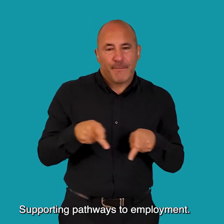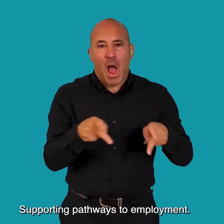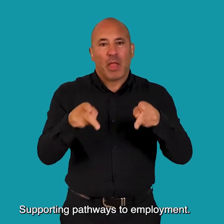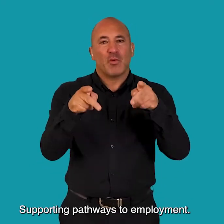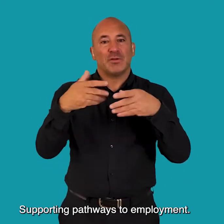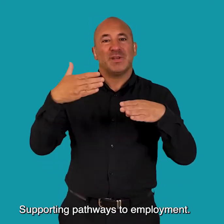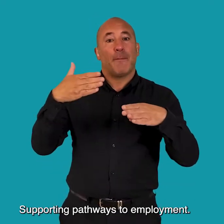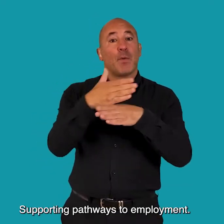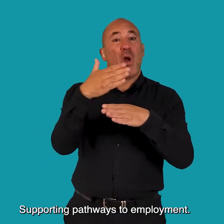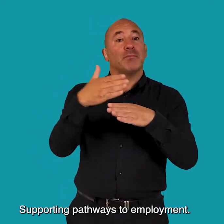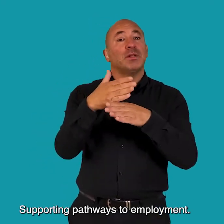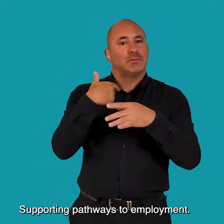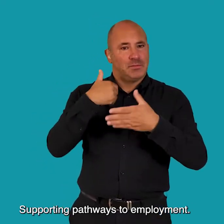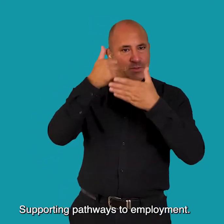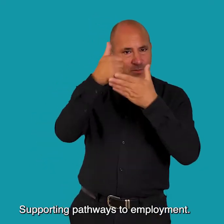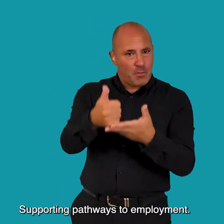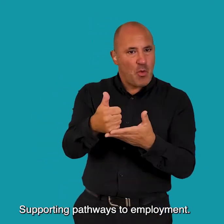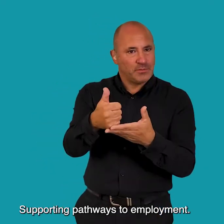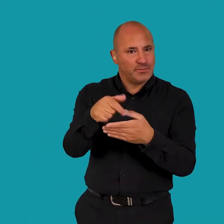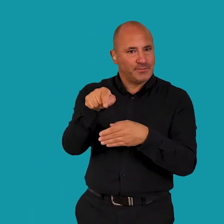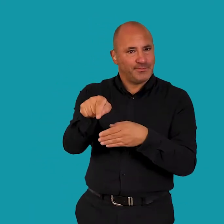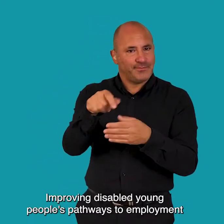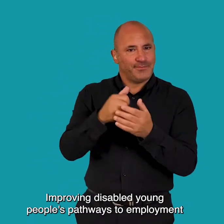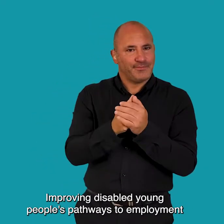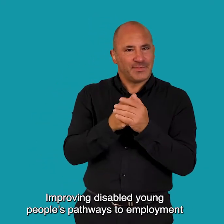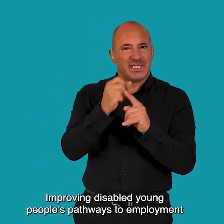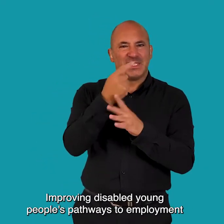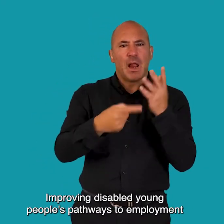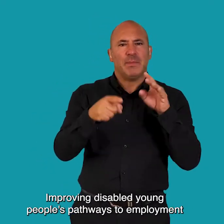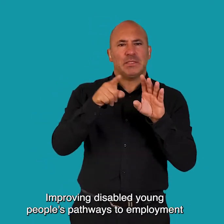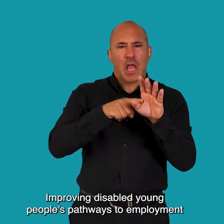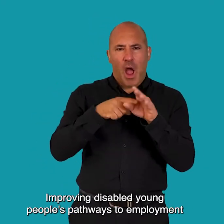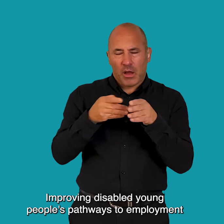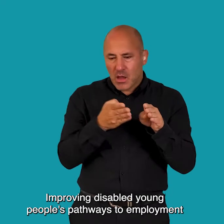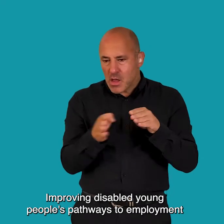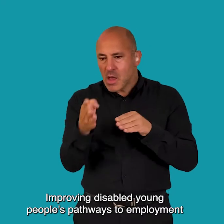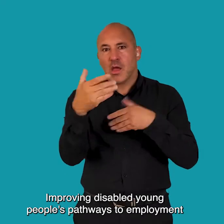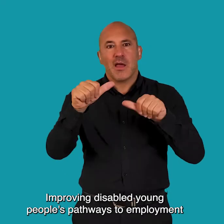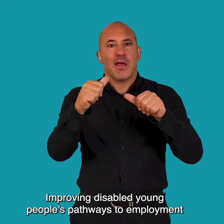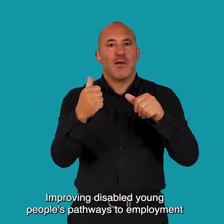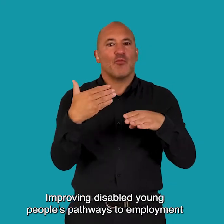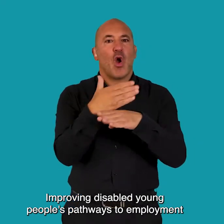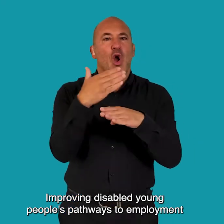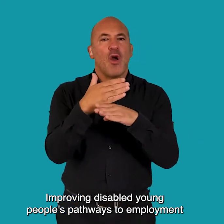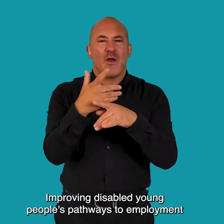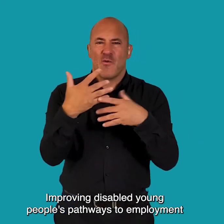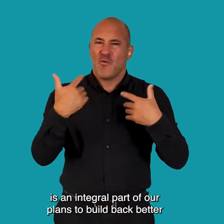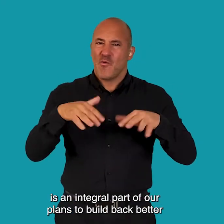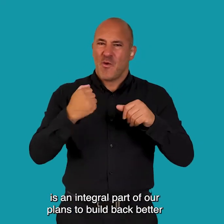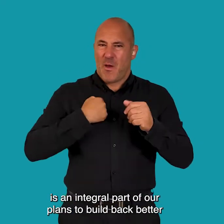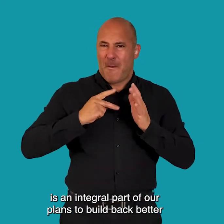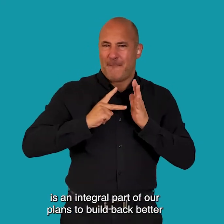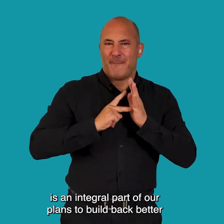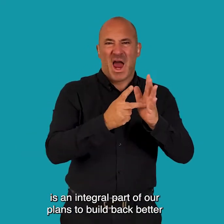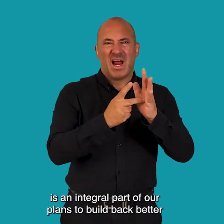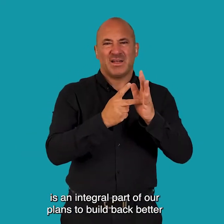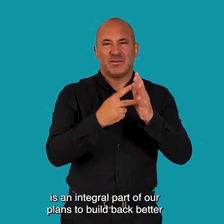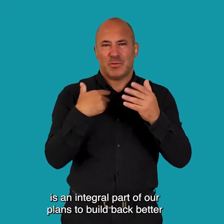Supporting pathways to employment. Improving disabled young people's pathways to employment is an integral part of our plans